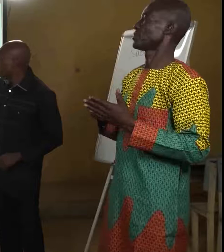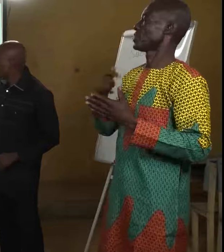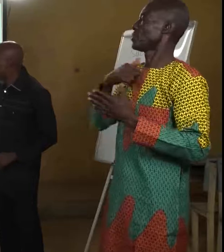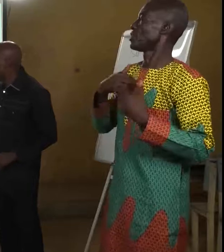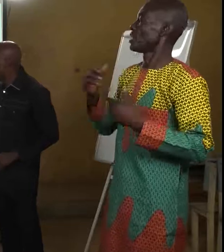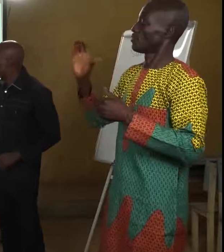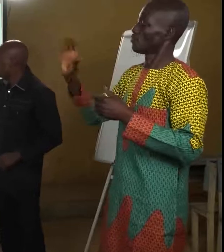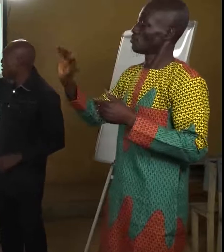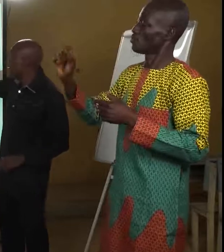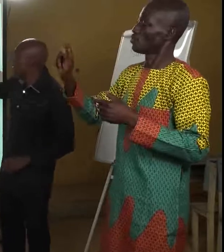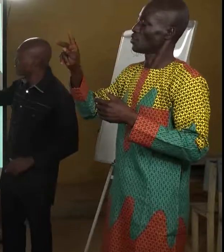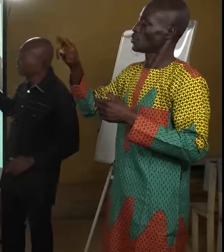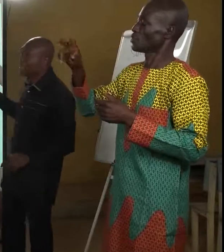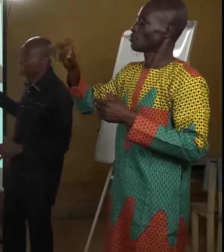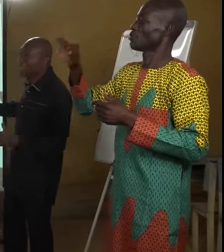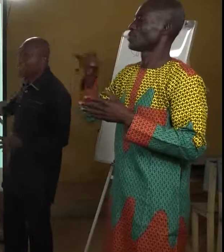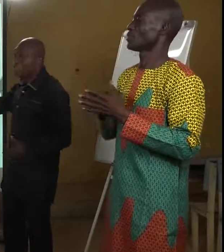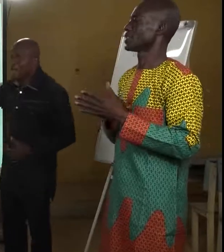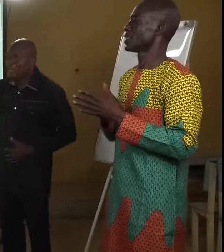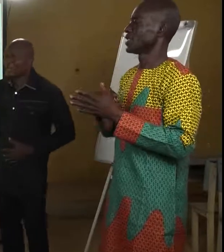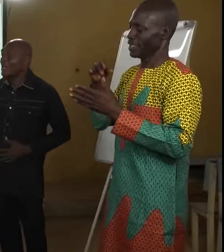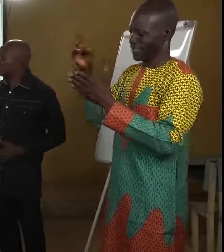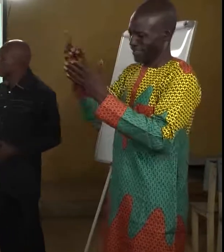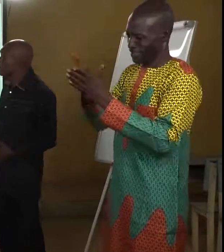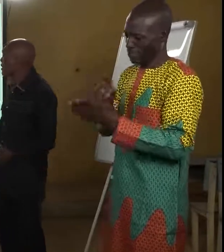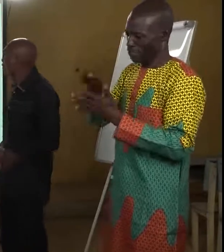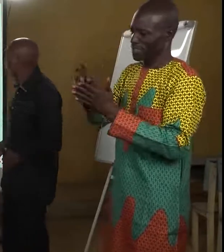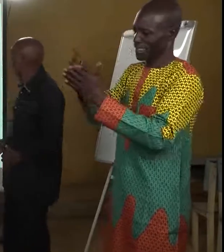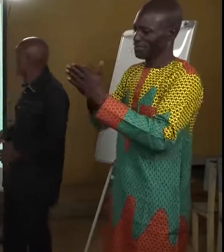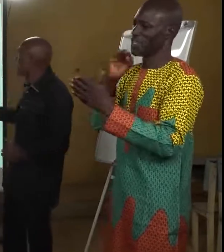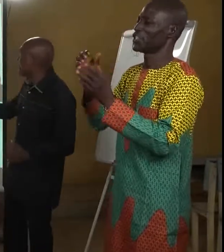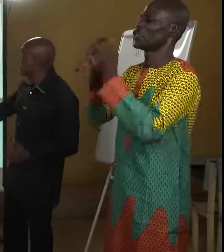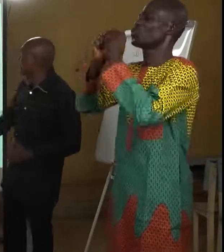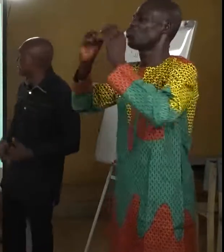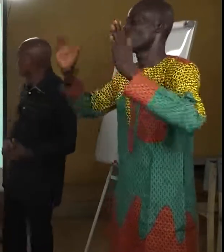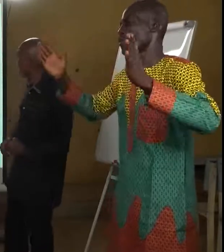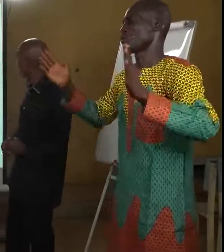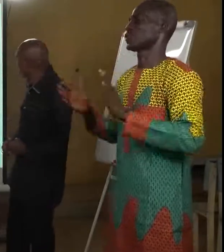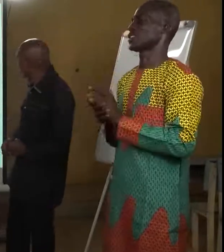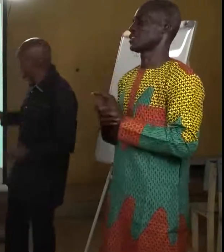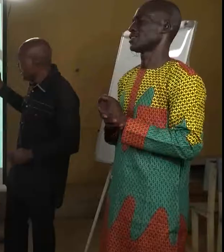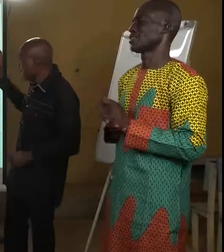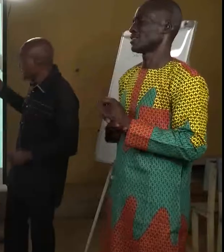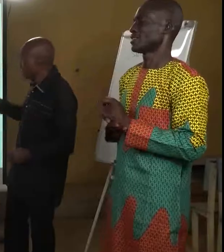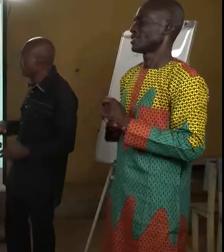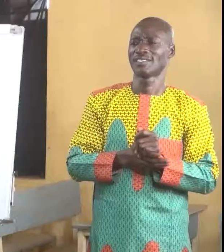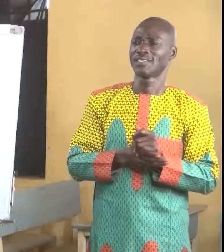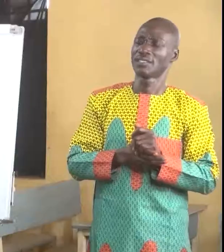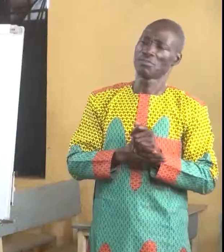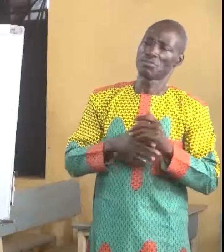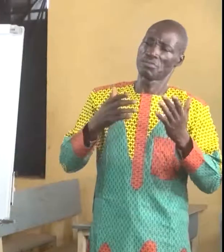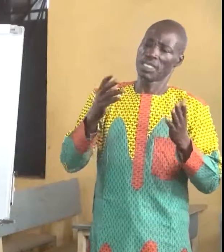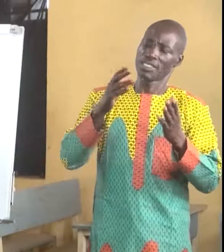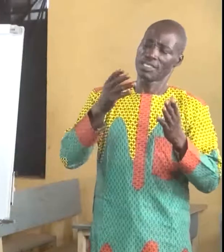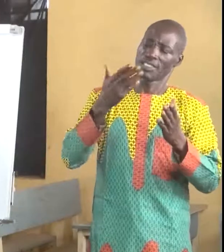inflation. We have we say that this is caused by the demand, actual demand of people. When demand exceeds supply of goods